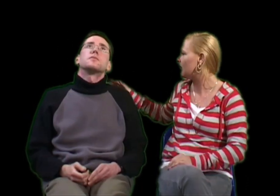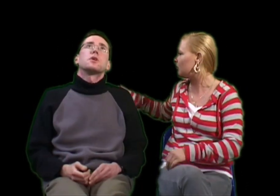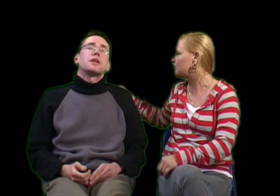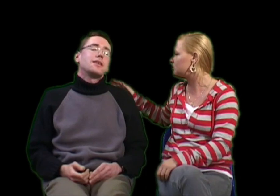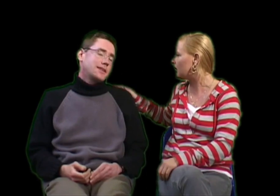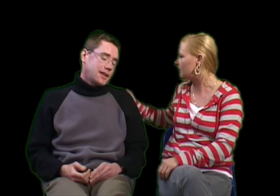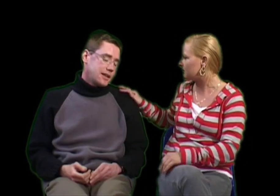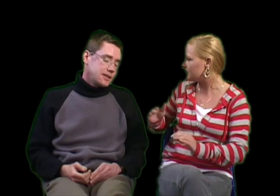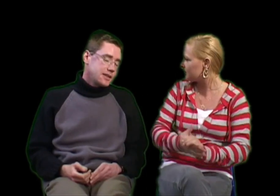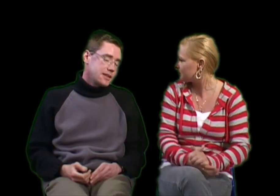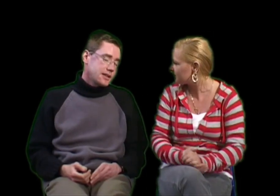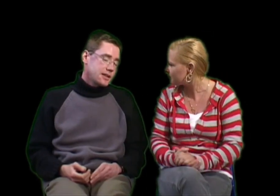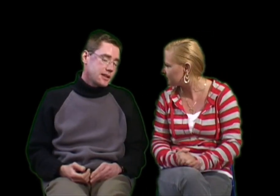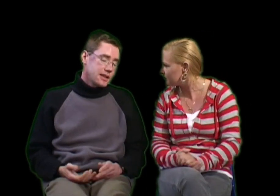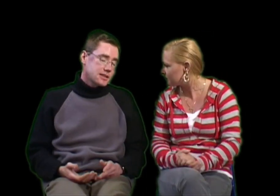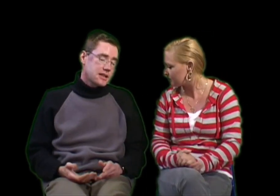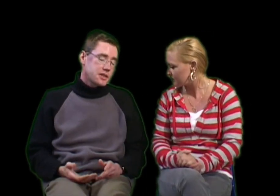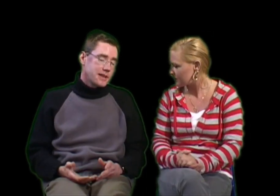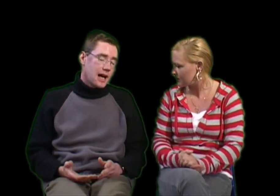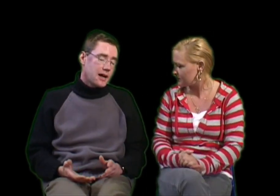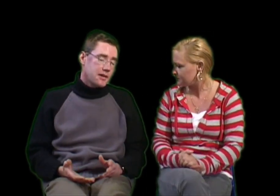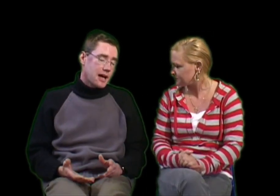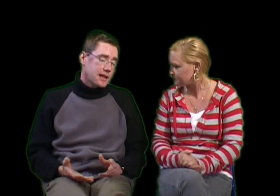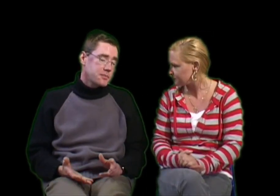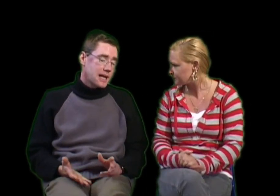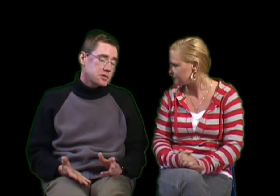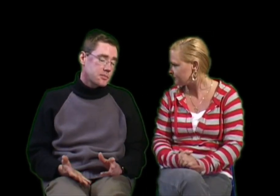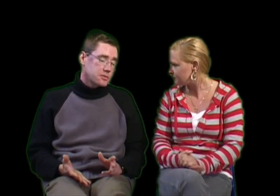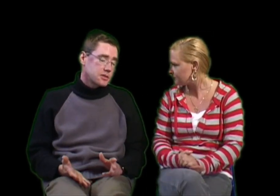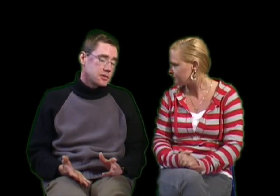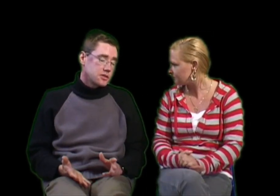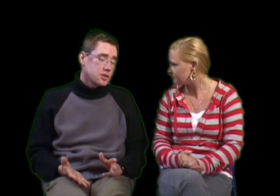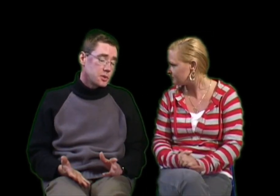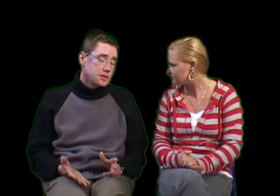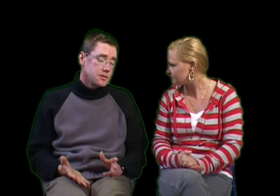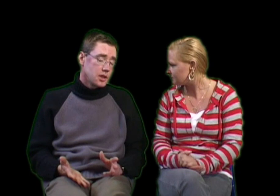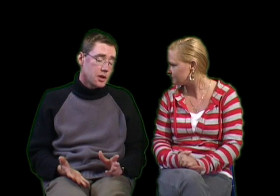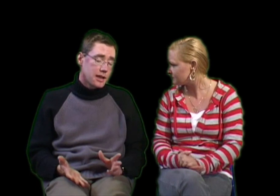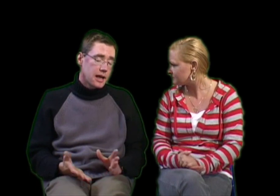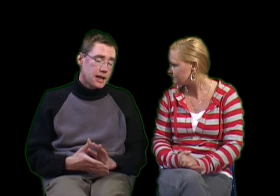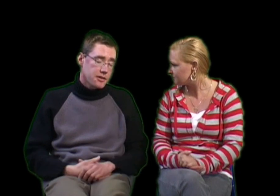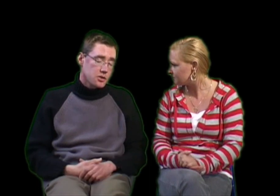I asked you to. You know what I mean? It's like, it's your own affair, aren't you? Well, you see, the thing is, Sandra, I mean, I've had my doubts about Sue, and, you know, I thought